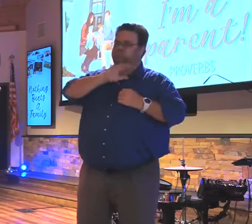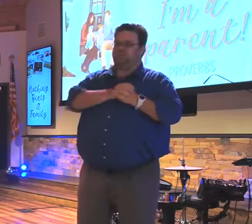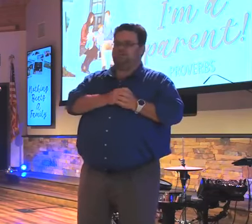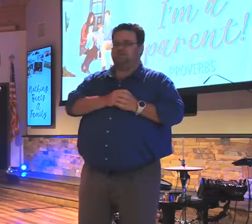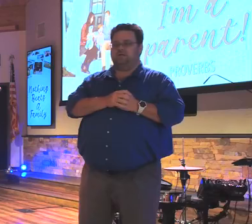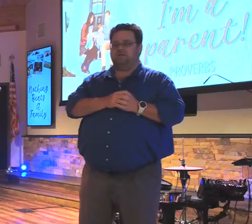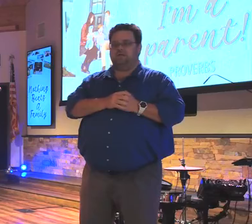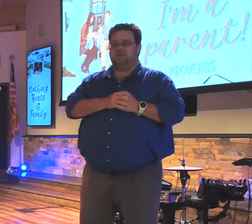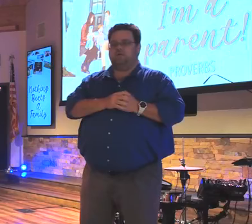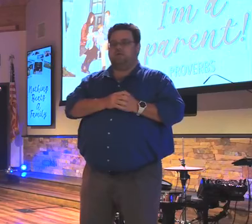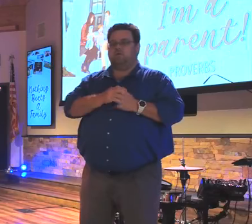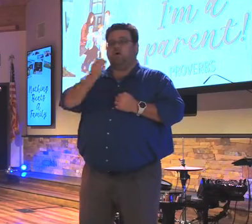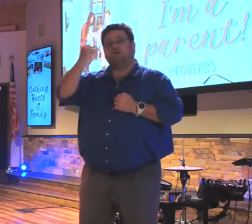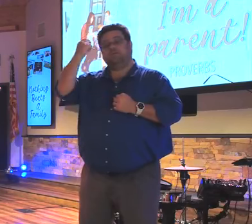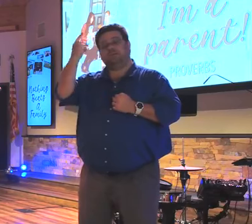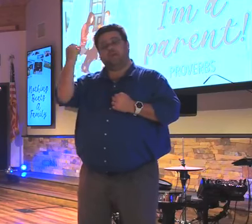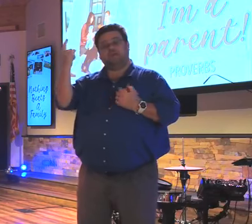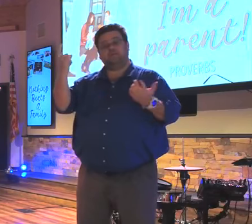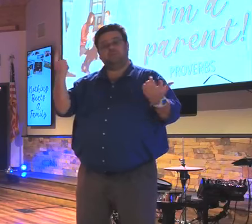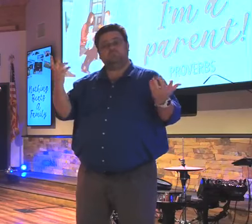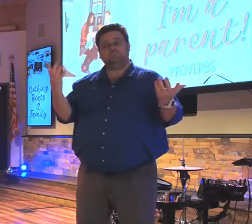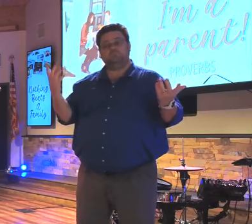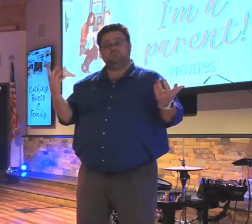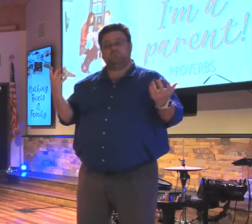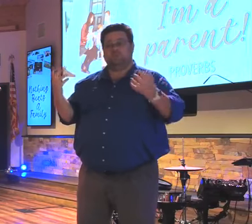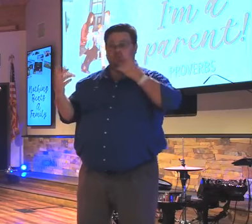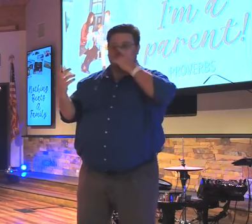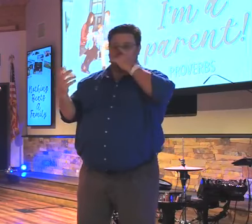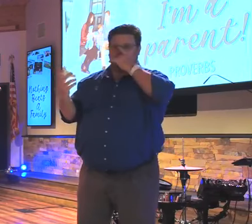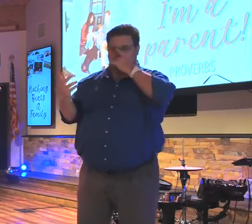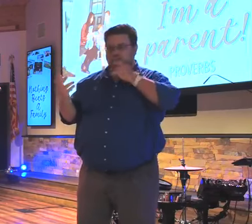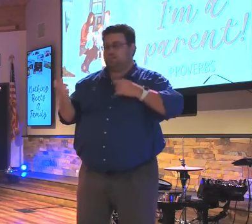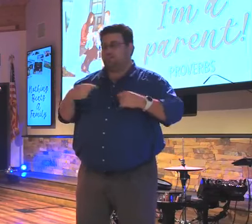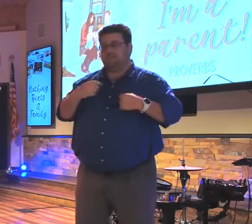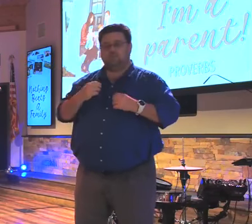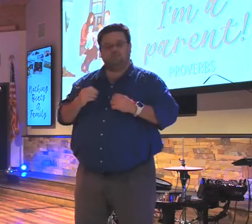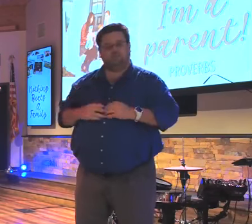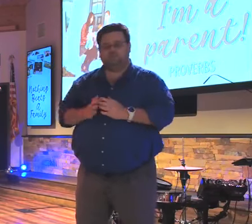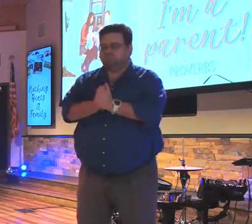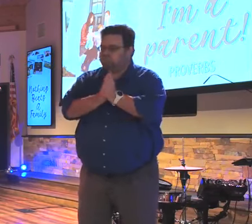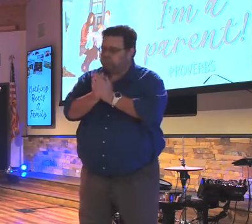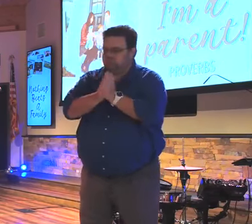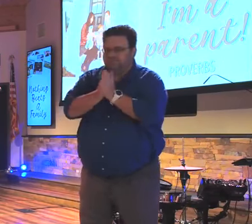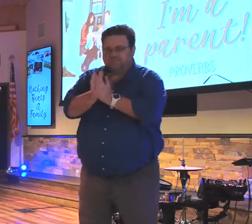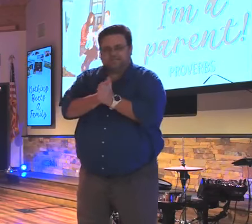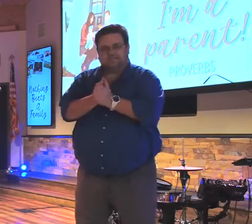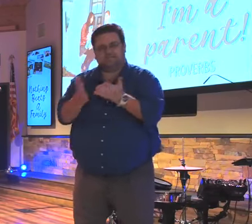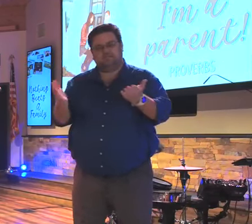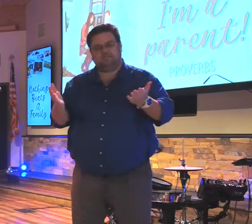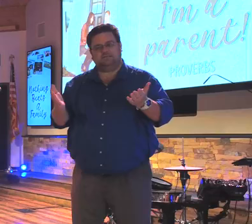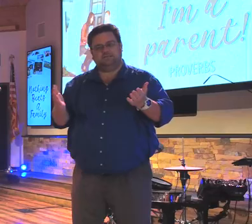And understandably so, that you would be thrilled. But